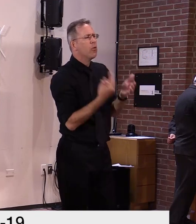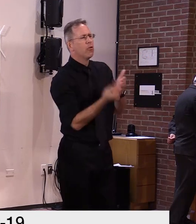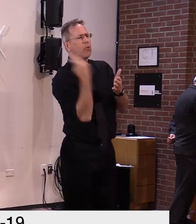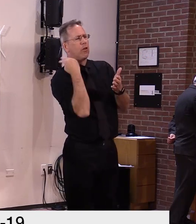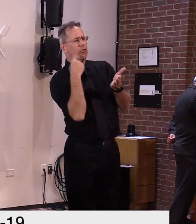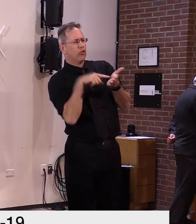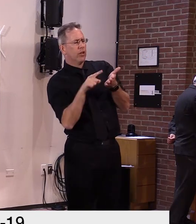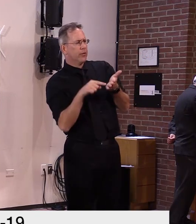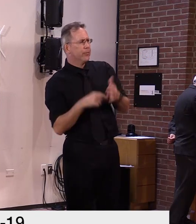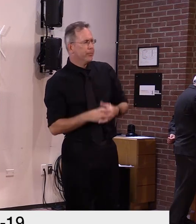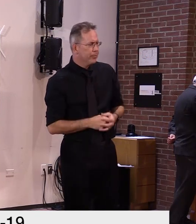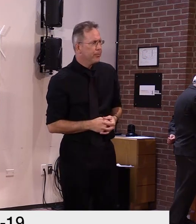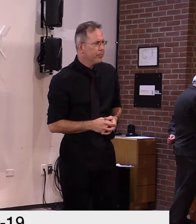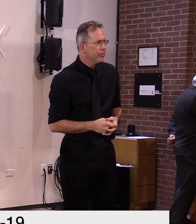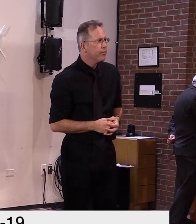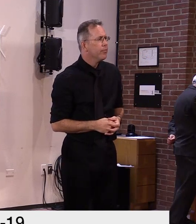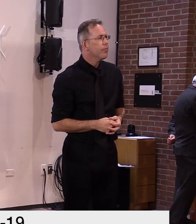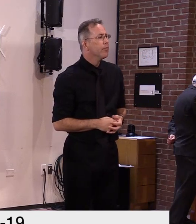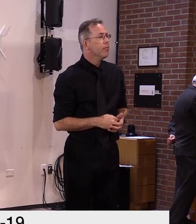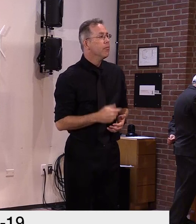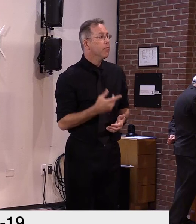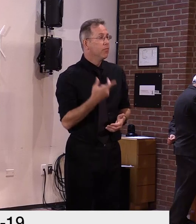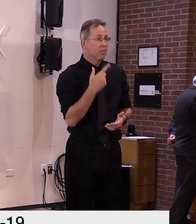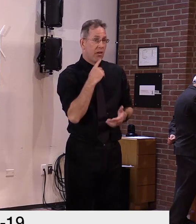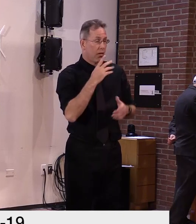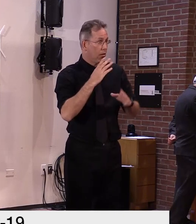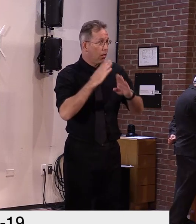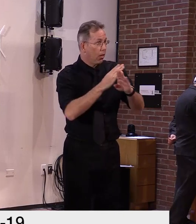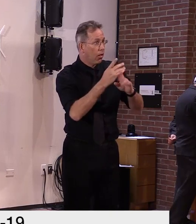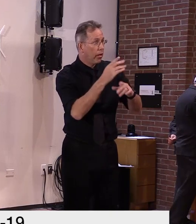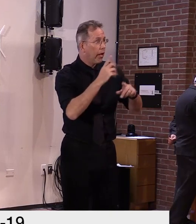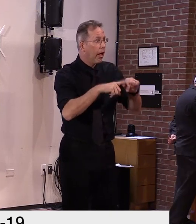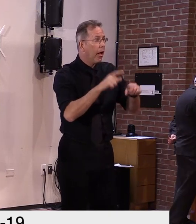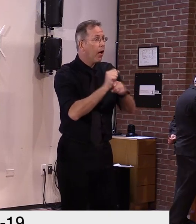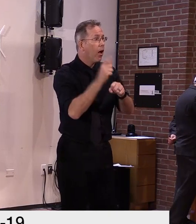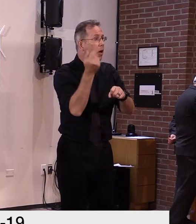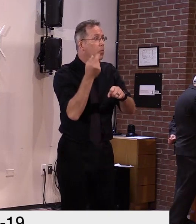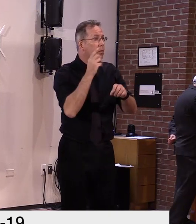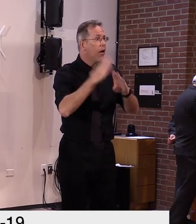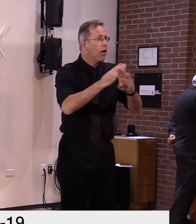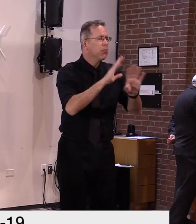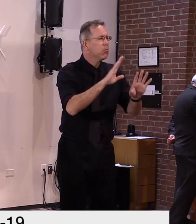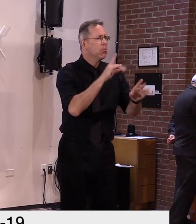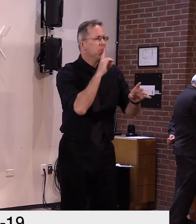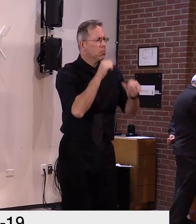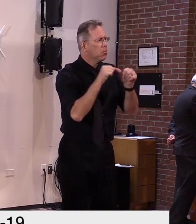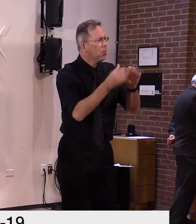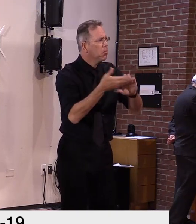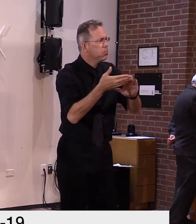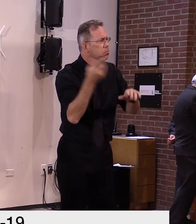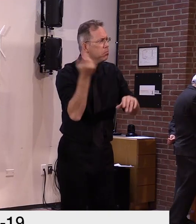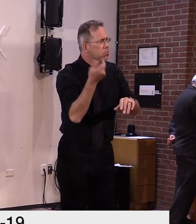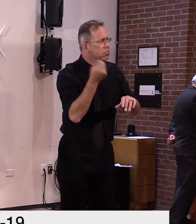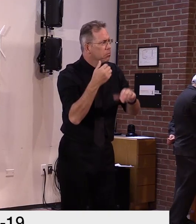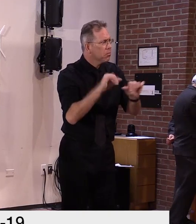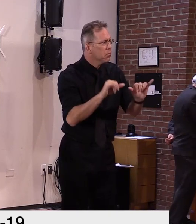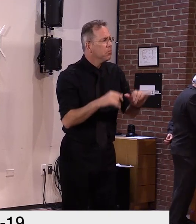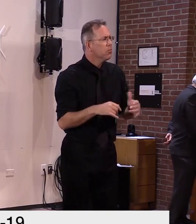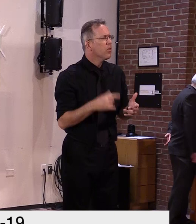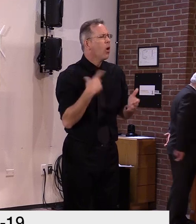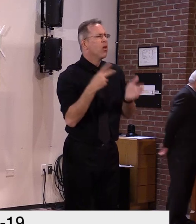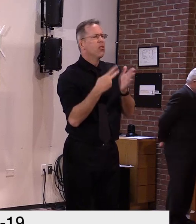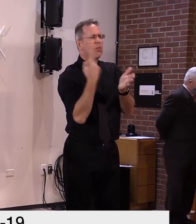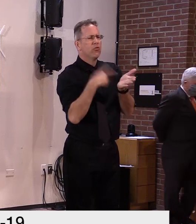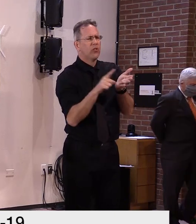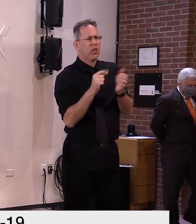stopping someone's claim from going through. So I will double check on that to see whether it got added back to our claimant